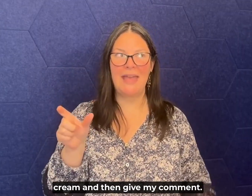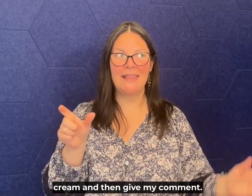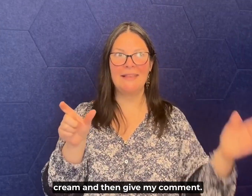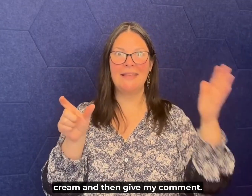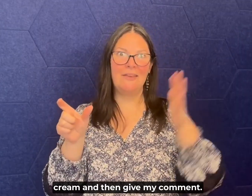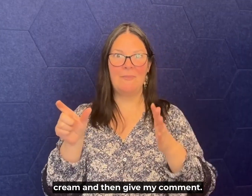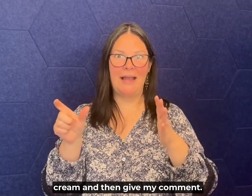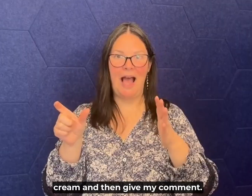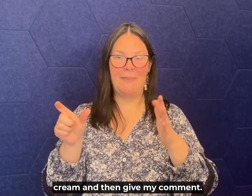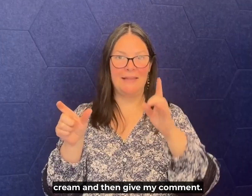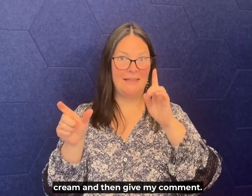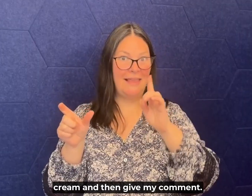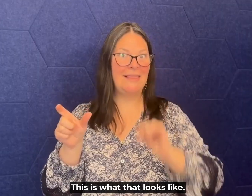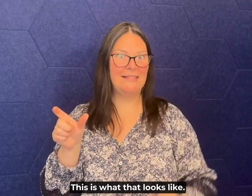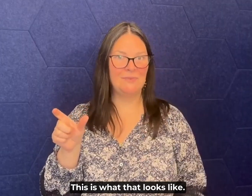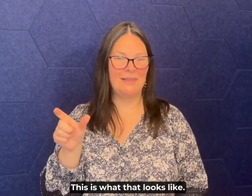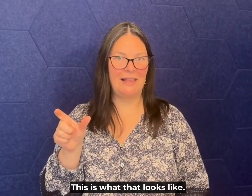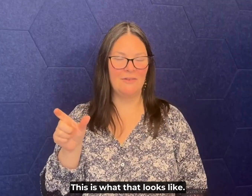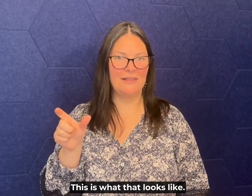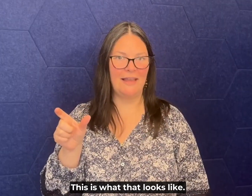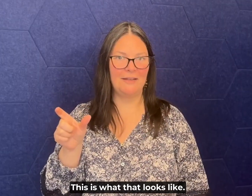then give my comment. This is what that looks like.